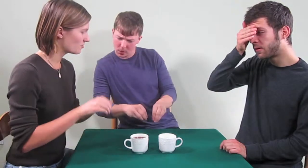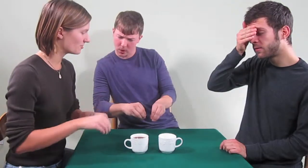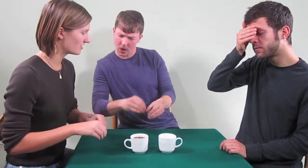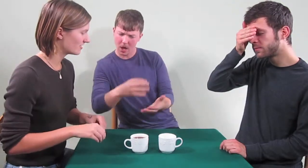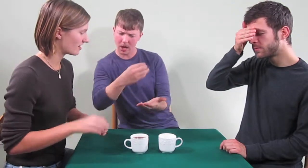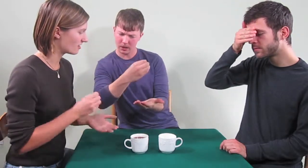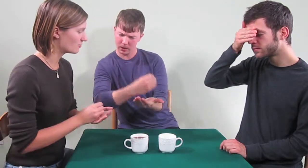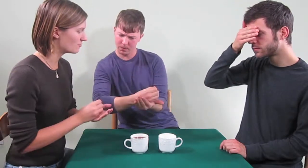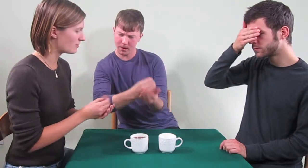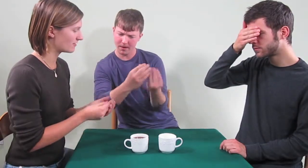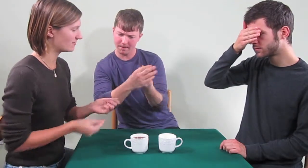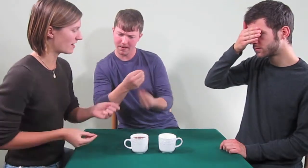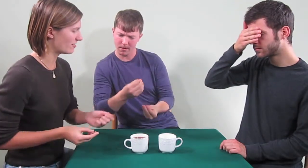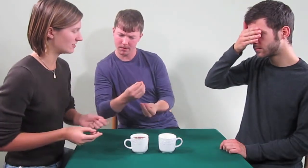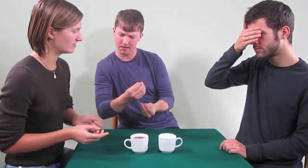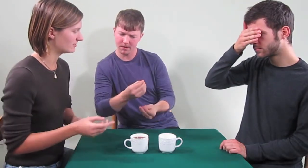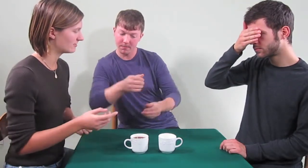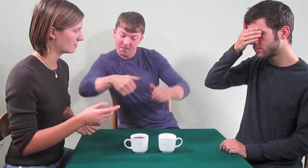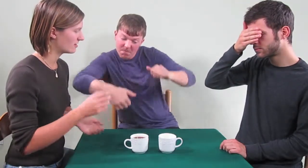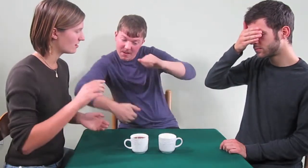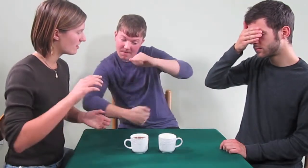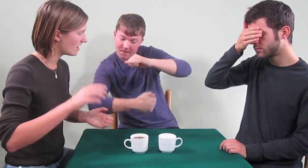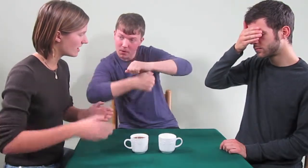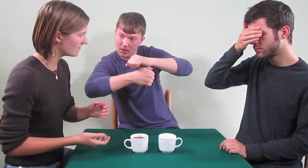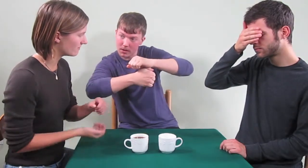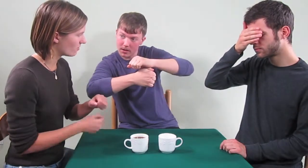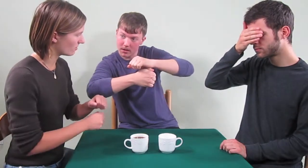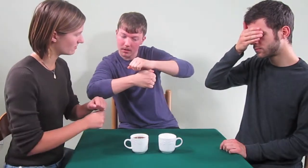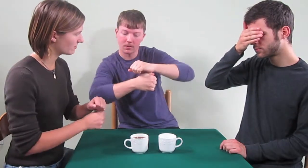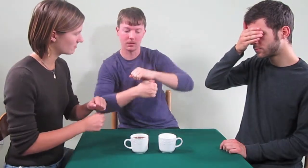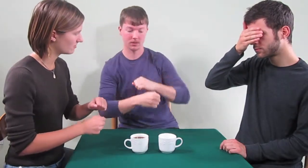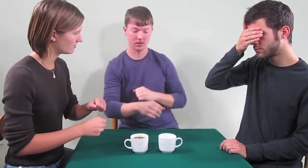Cuair an cúpán fáilimh I bholach.